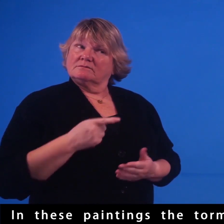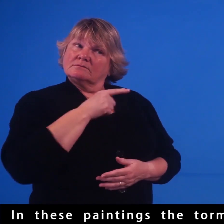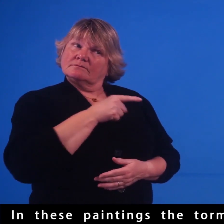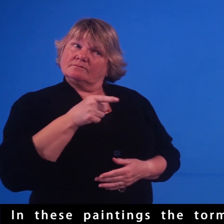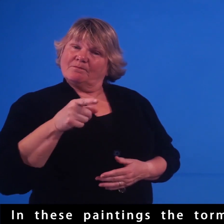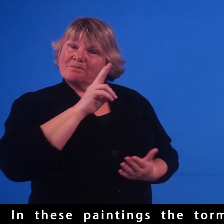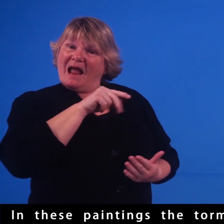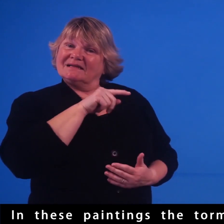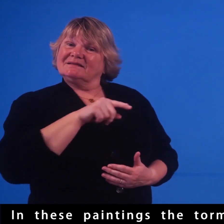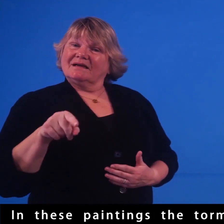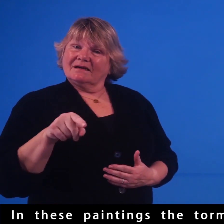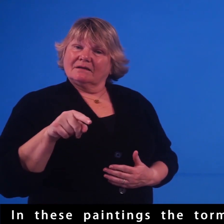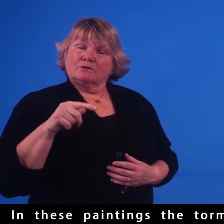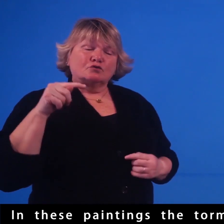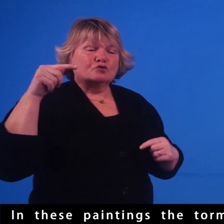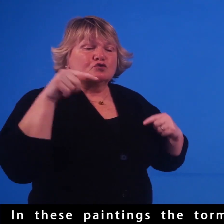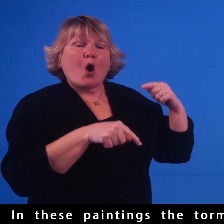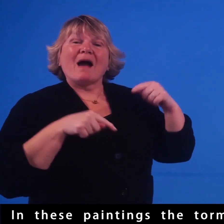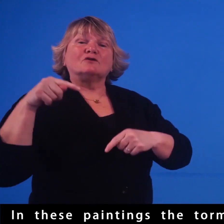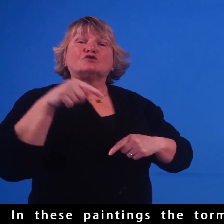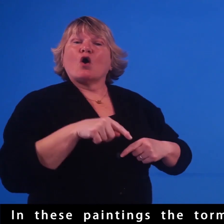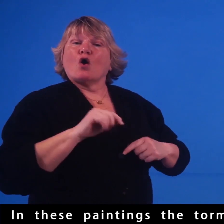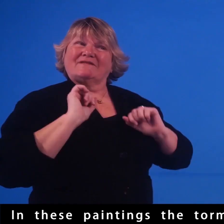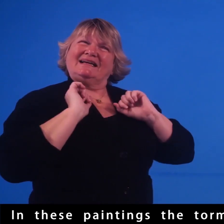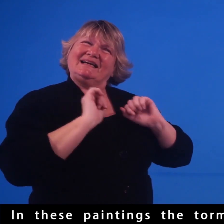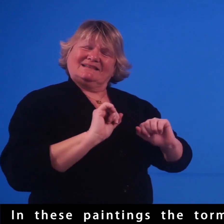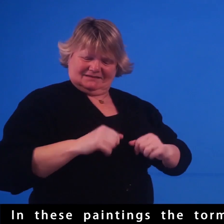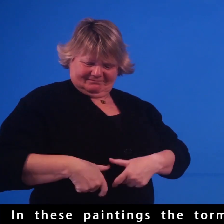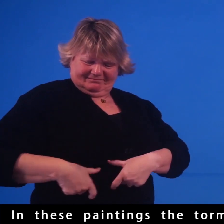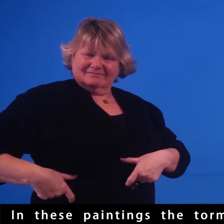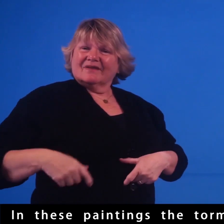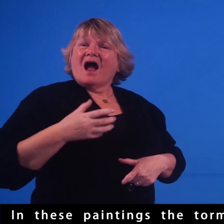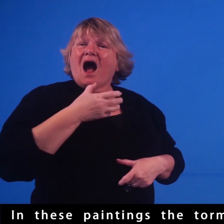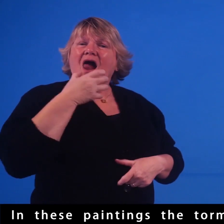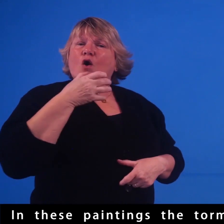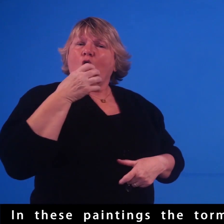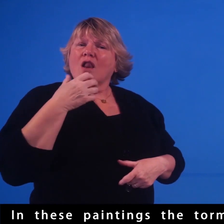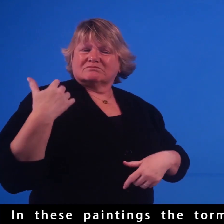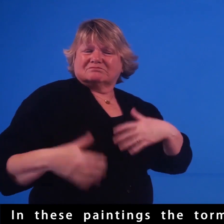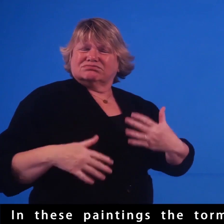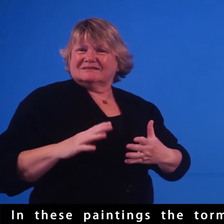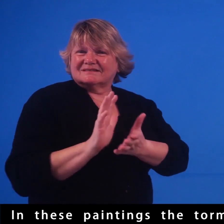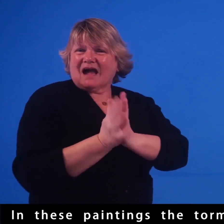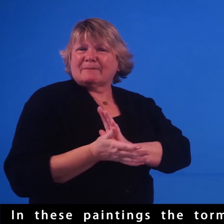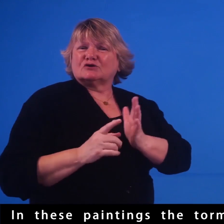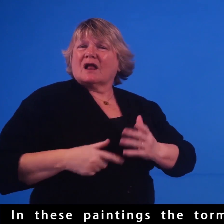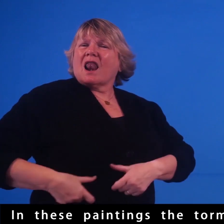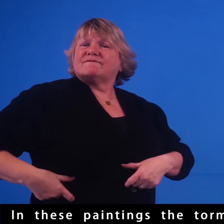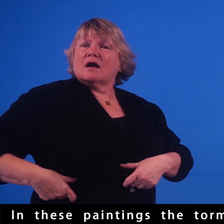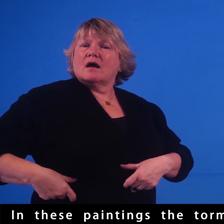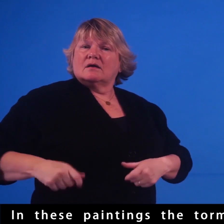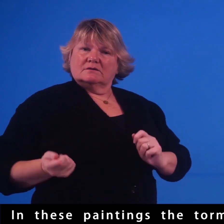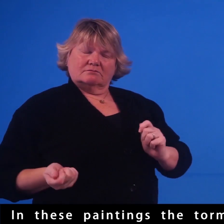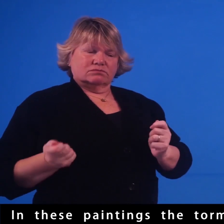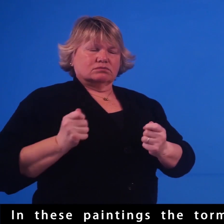In these paintings, the tormentor of his alcohol-ravaged liver is transformed into his